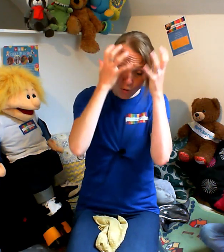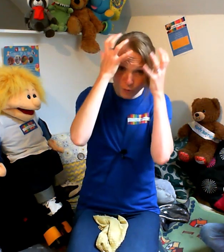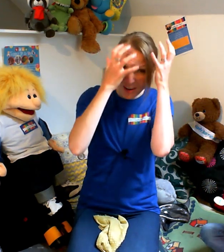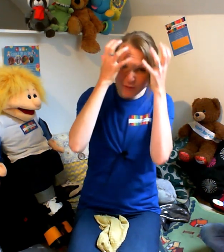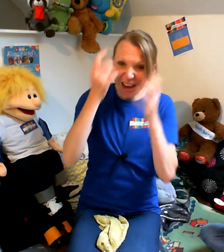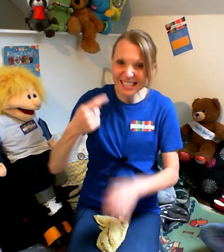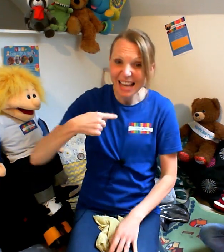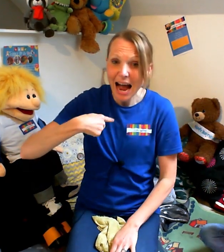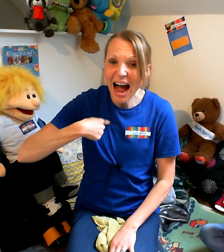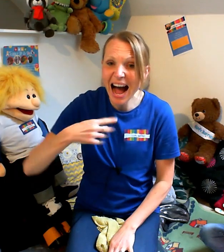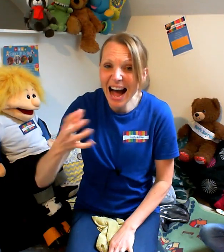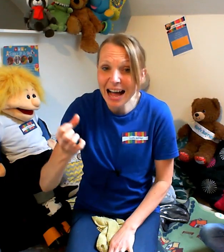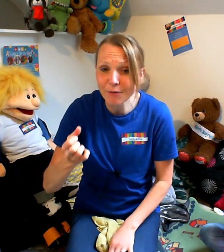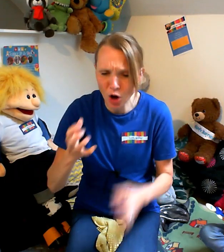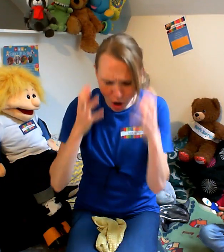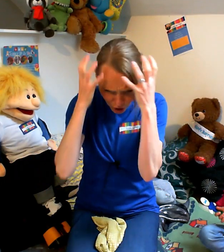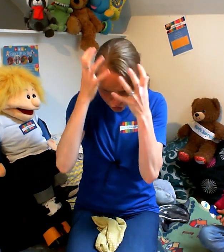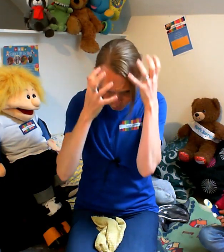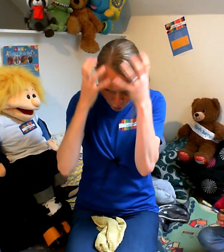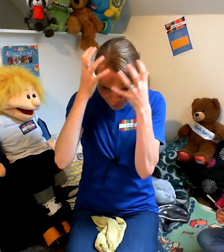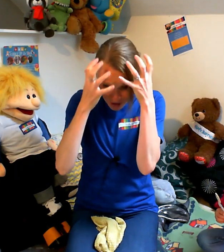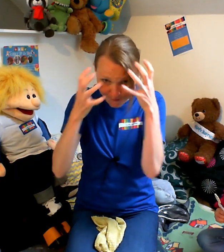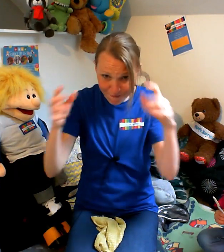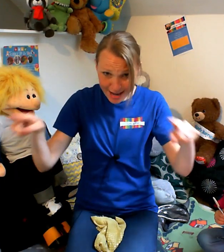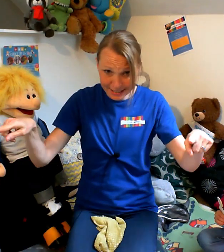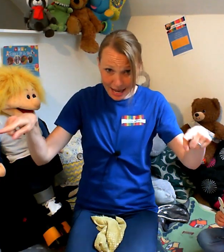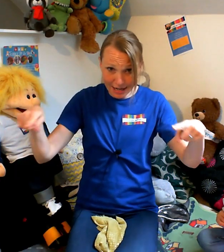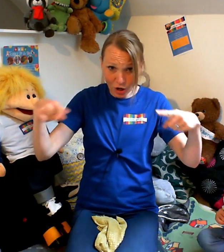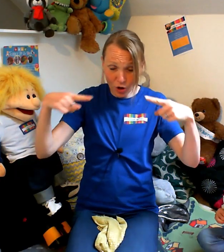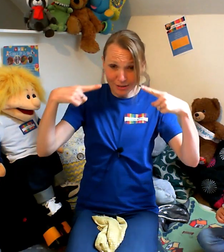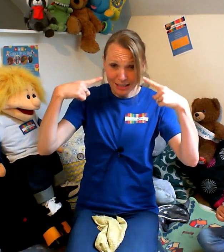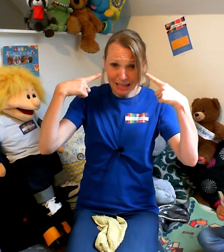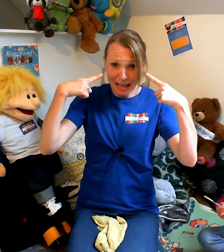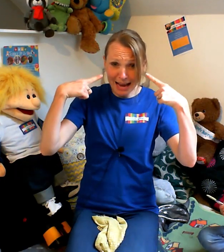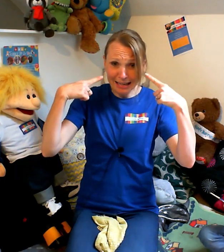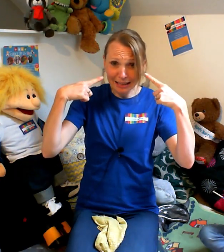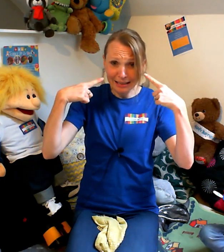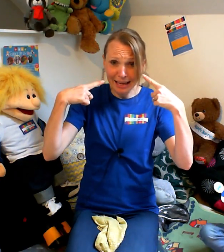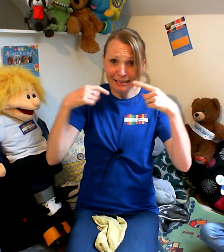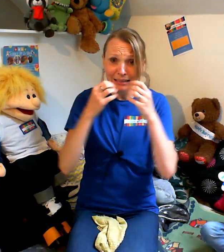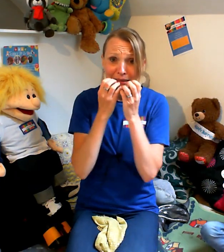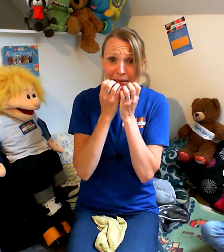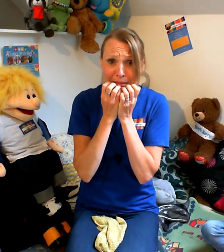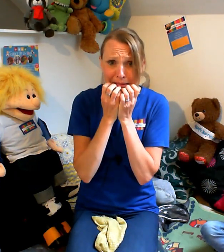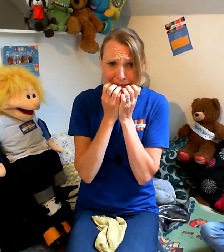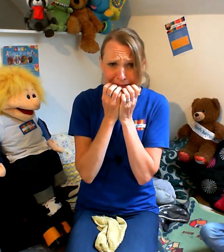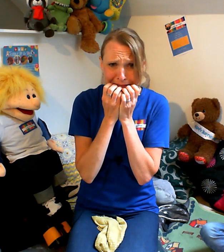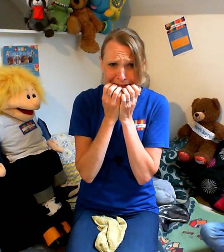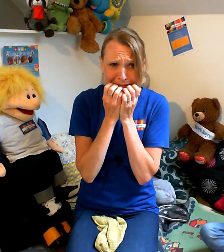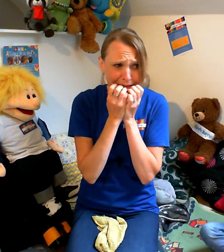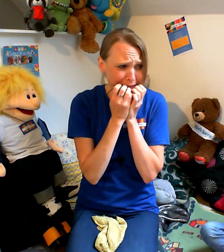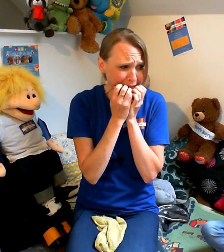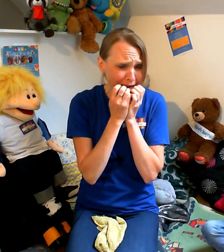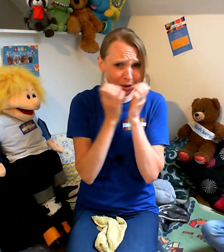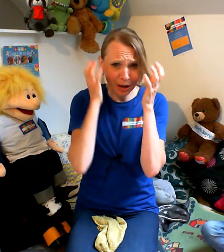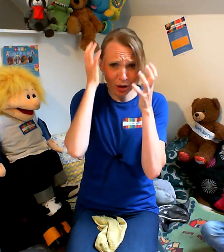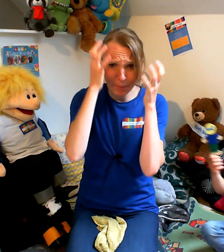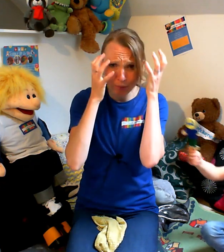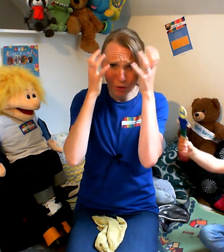worried face. I've got a worried face, and it looks like this. Oh, are we all a bit